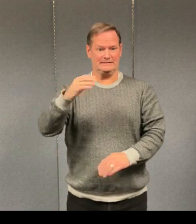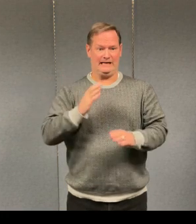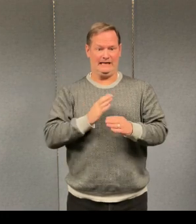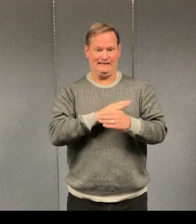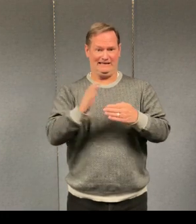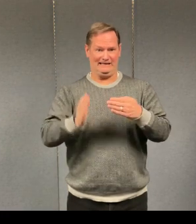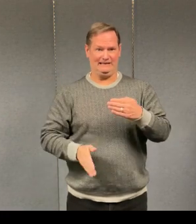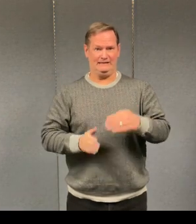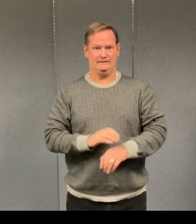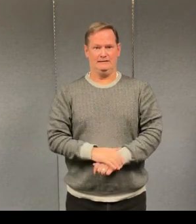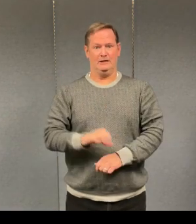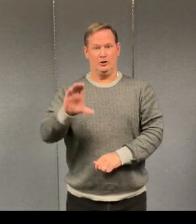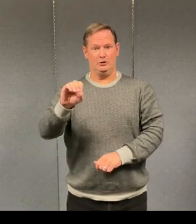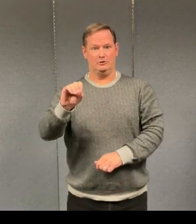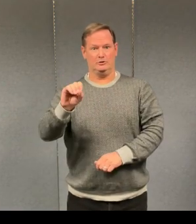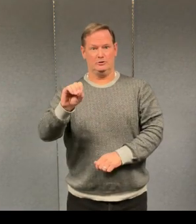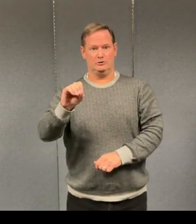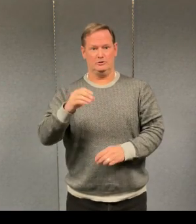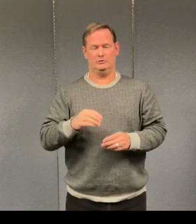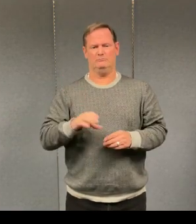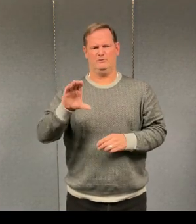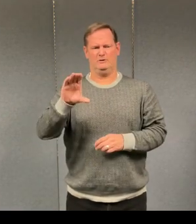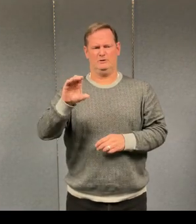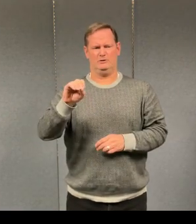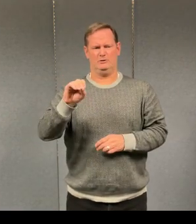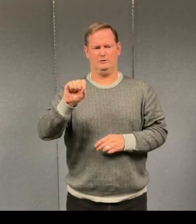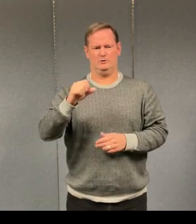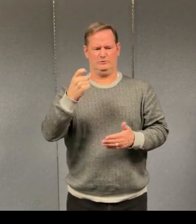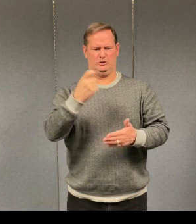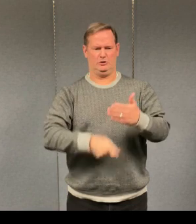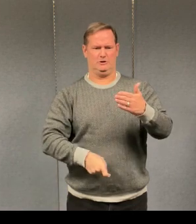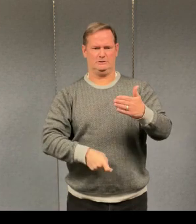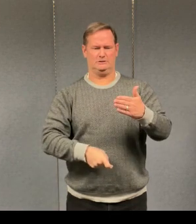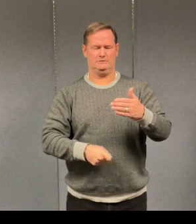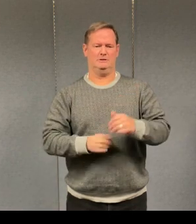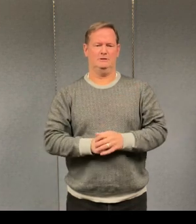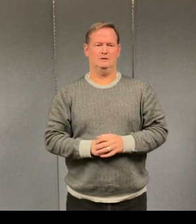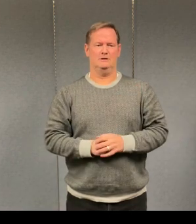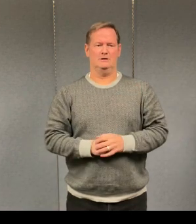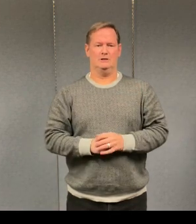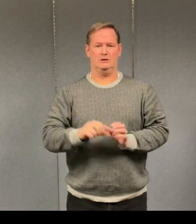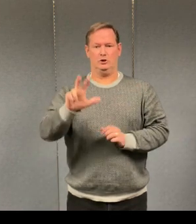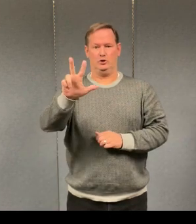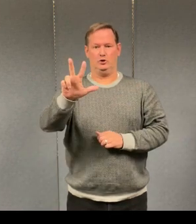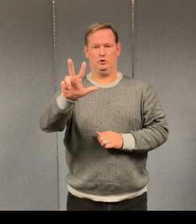of the materials are, let's see, the wood costs $3 per square